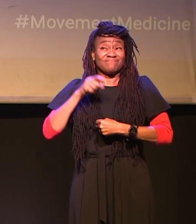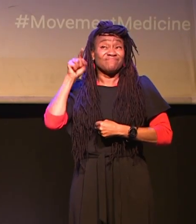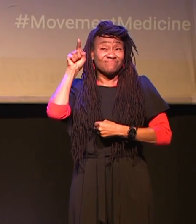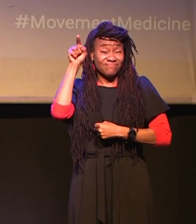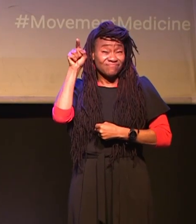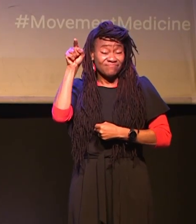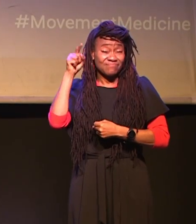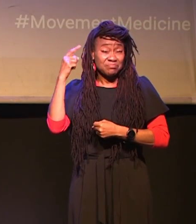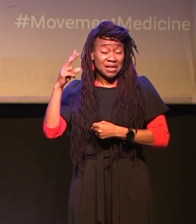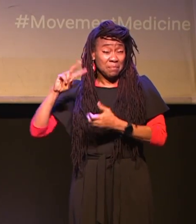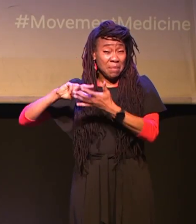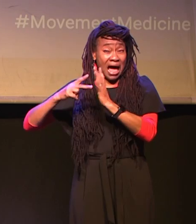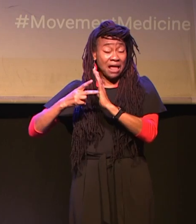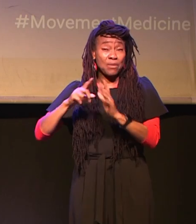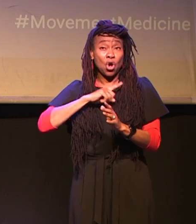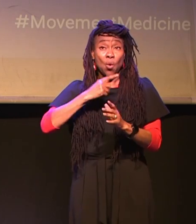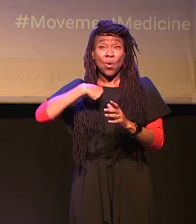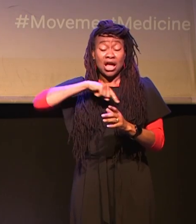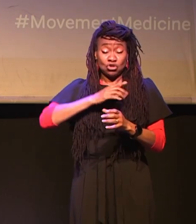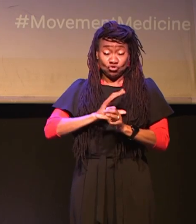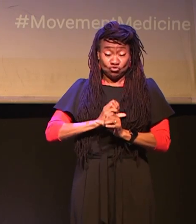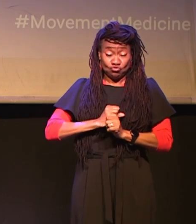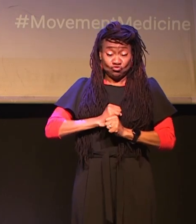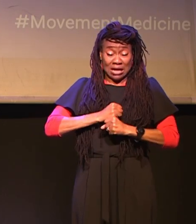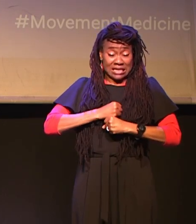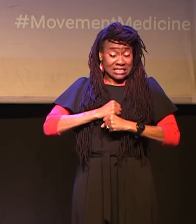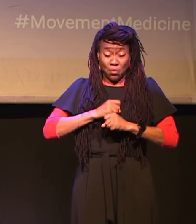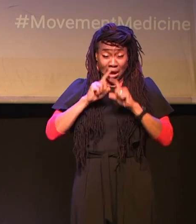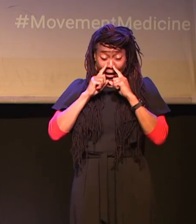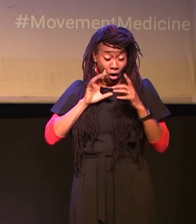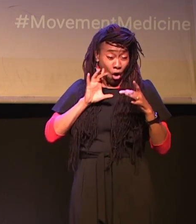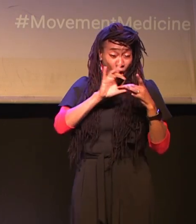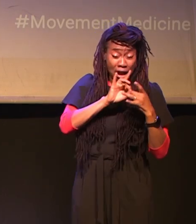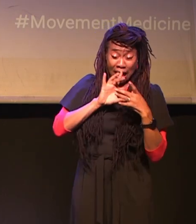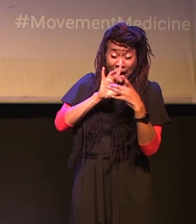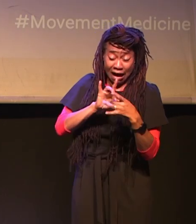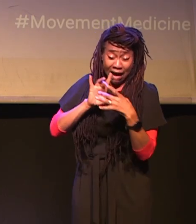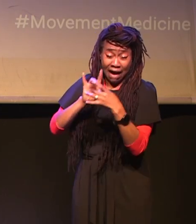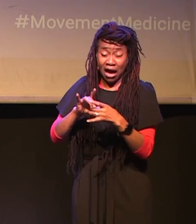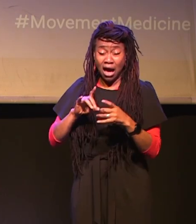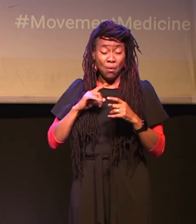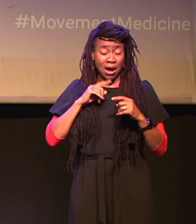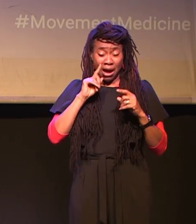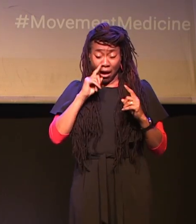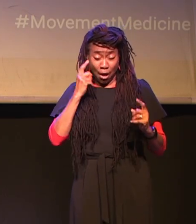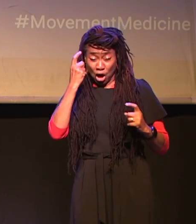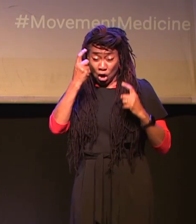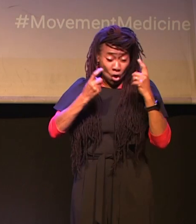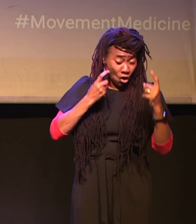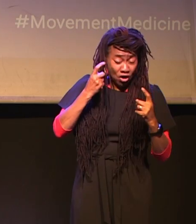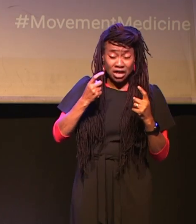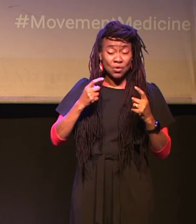intent. The fact that under stress we're less able to connect, less able to be curious, less able to be creative, is